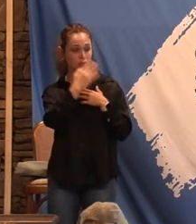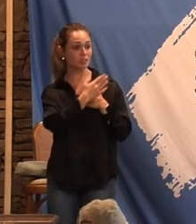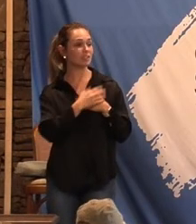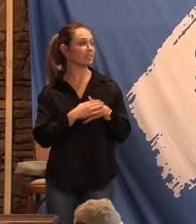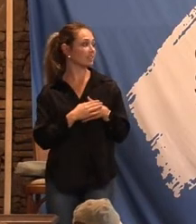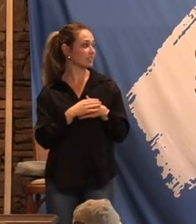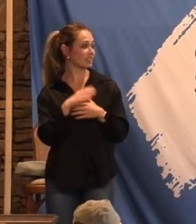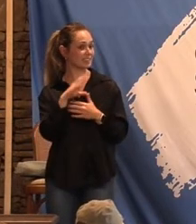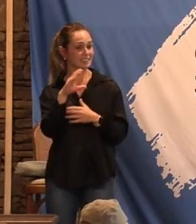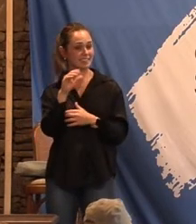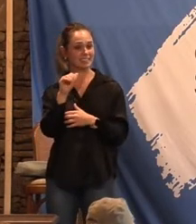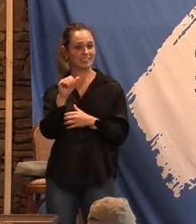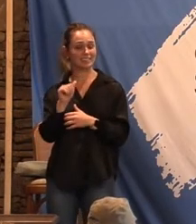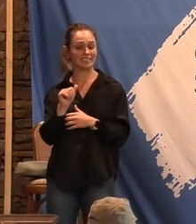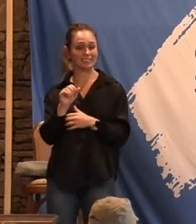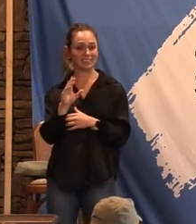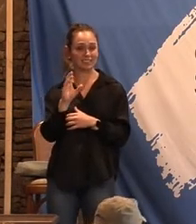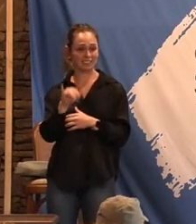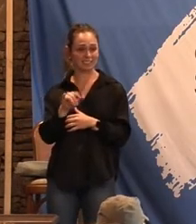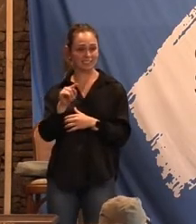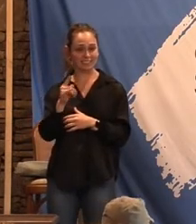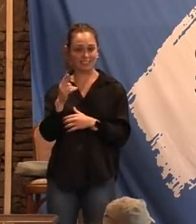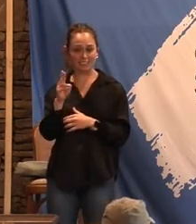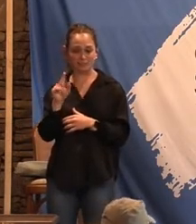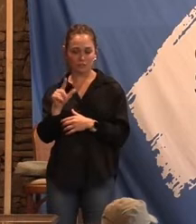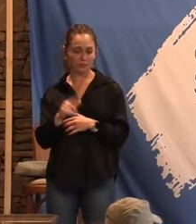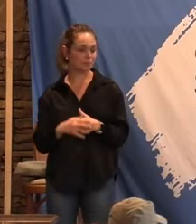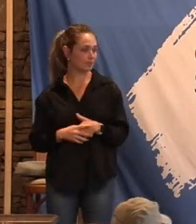It's Casey Terrell.